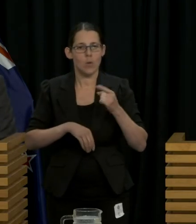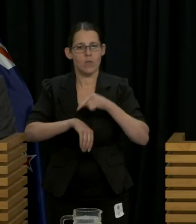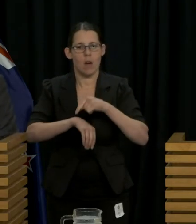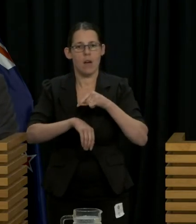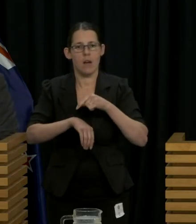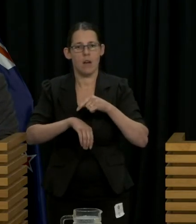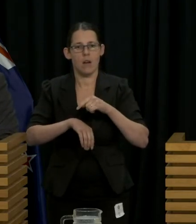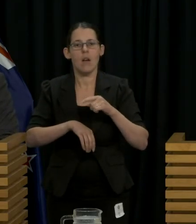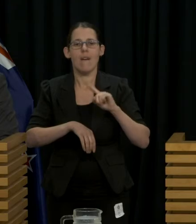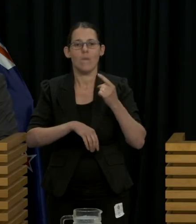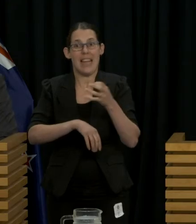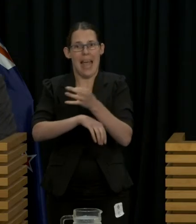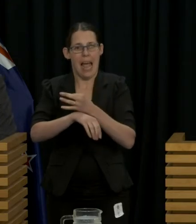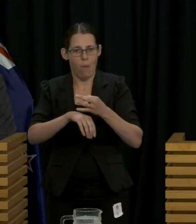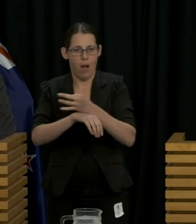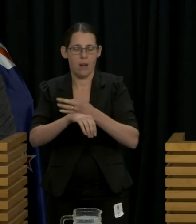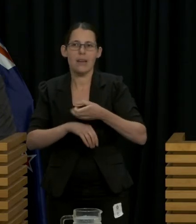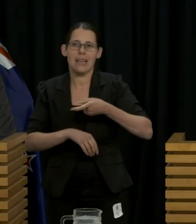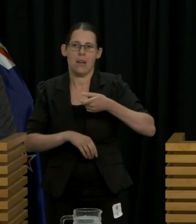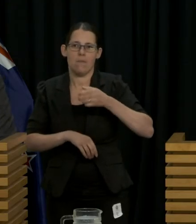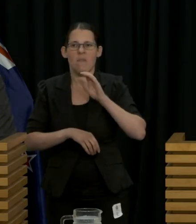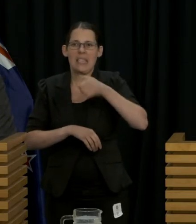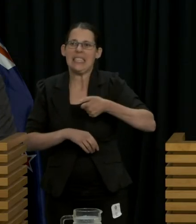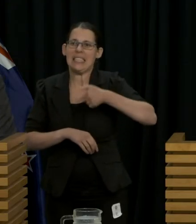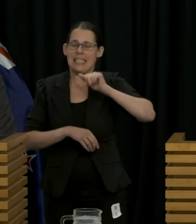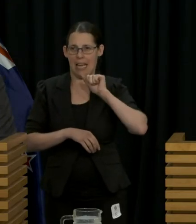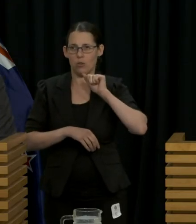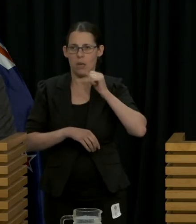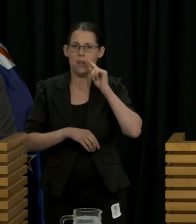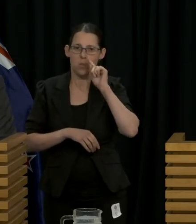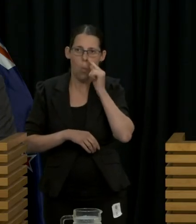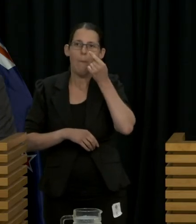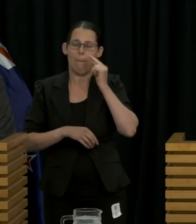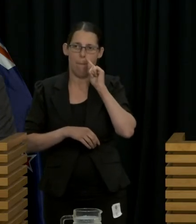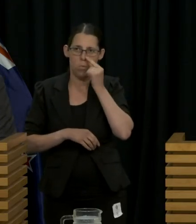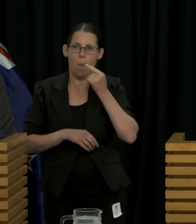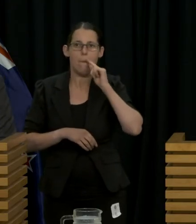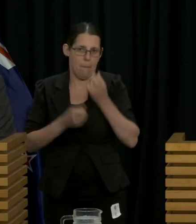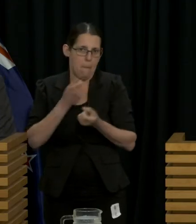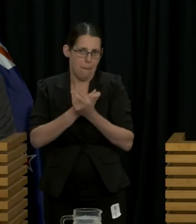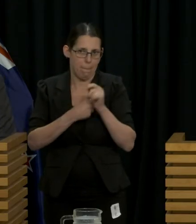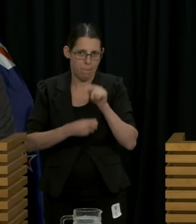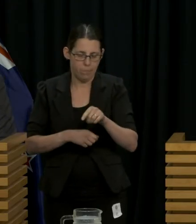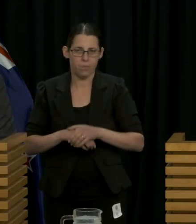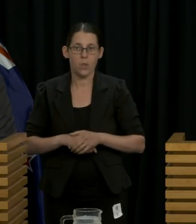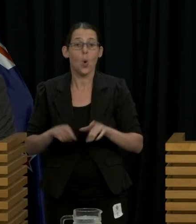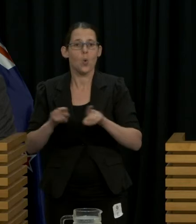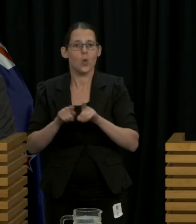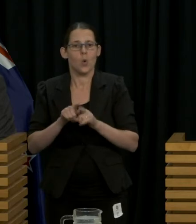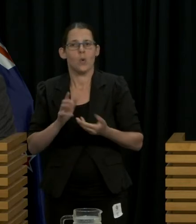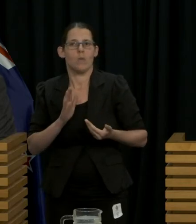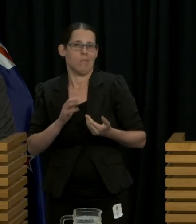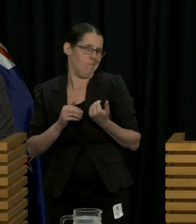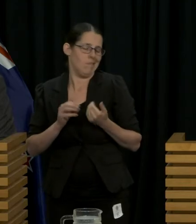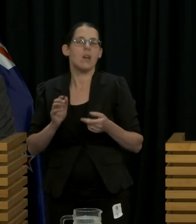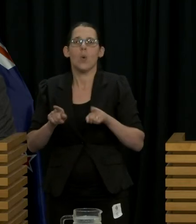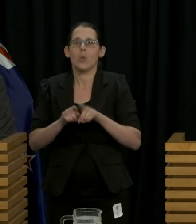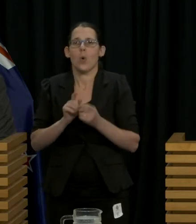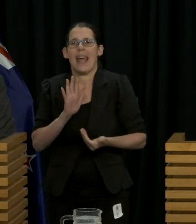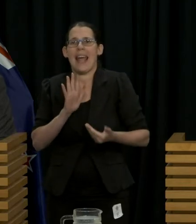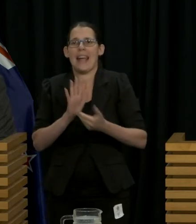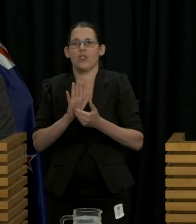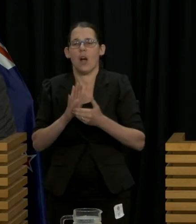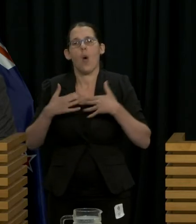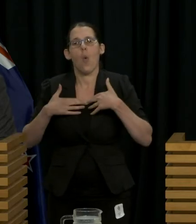alone just at the 2 pop-up stations in Albany and Orewa. And there are some further welfare measures in place at